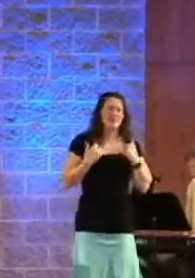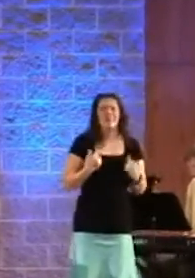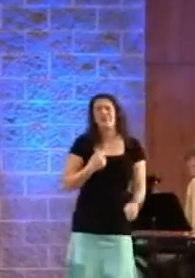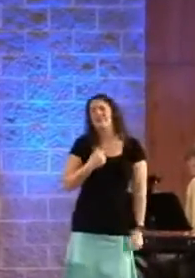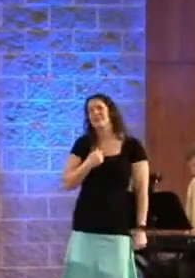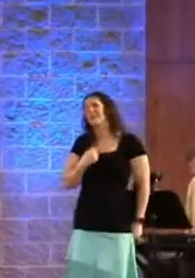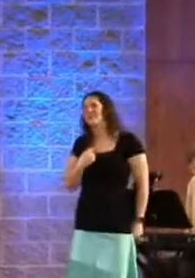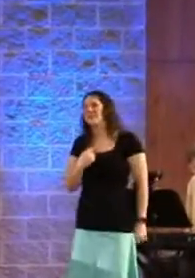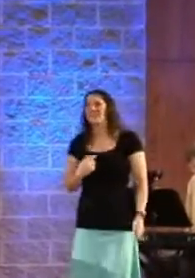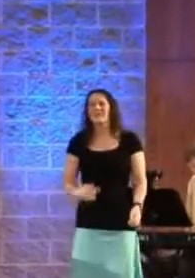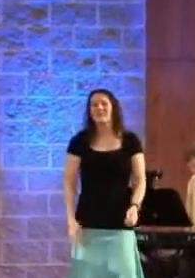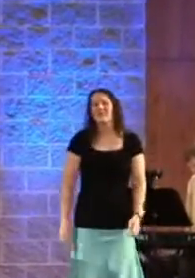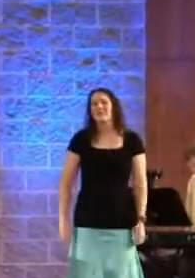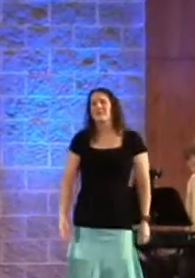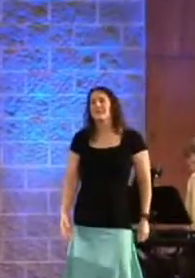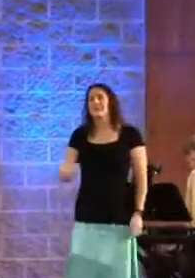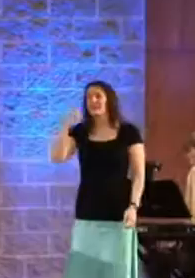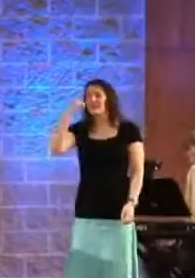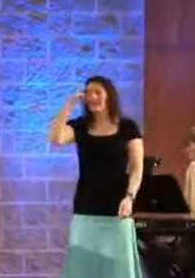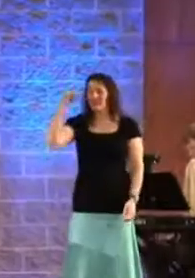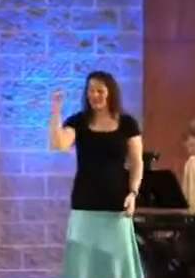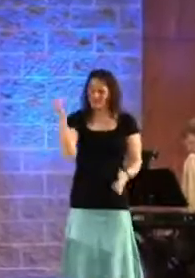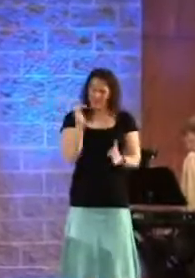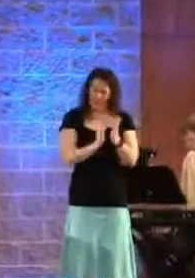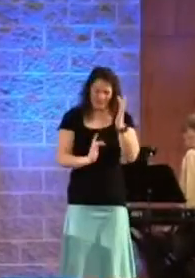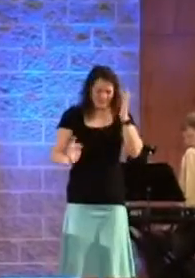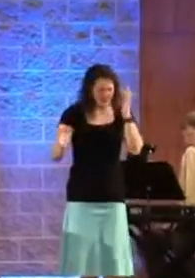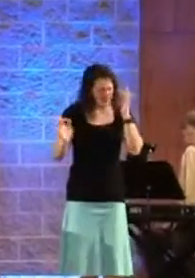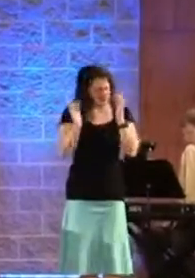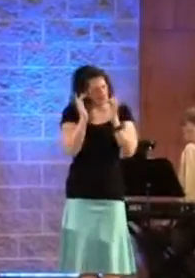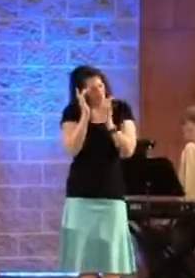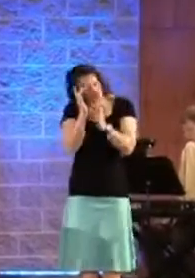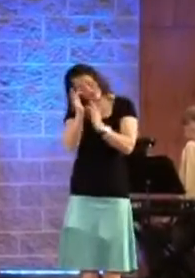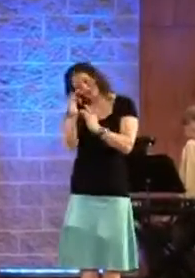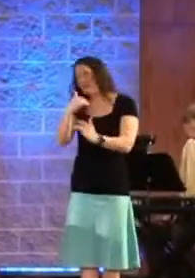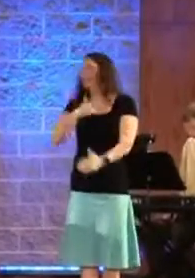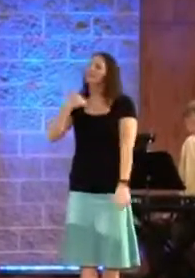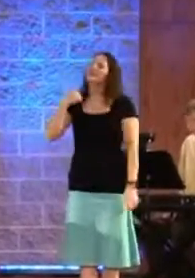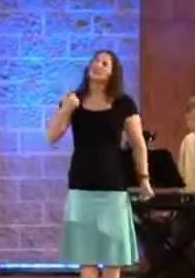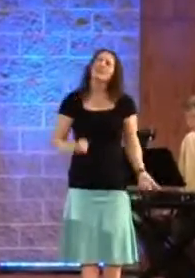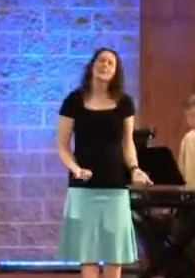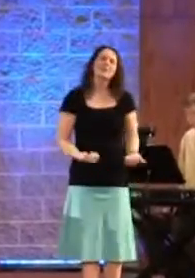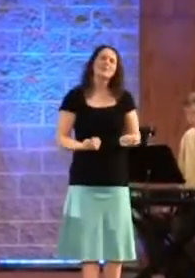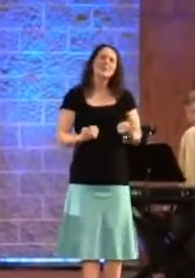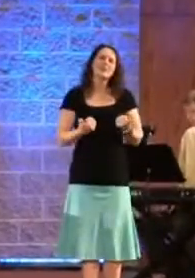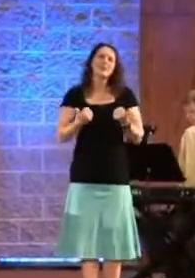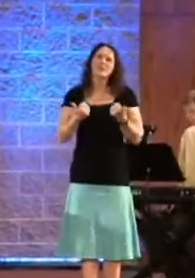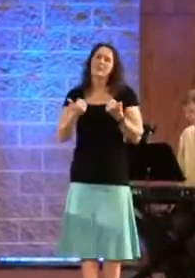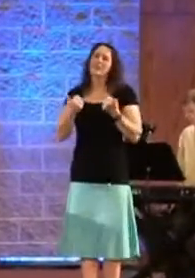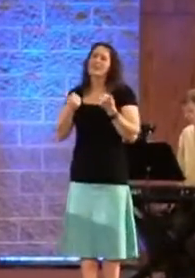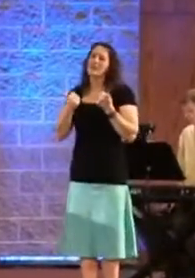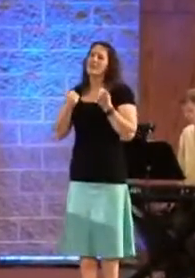alive, and it's all because of Jesus I'm alive.